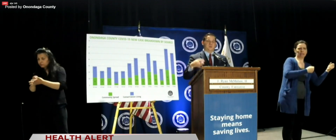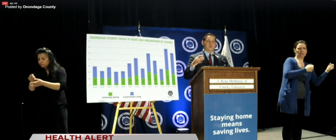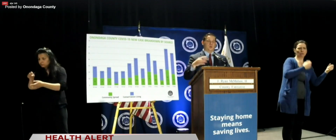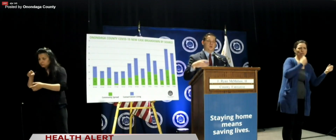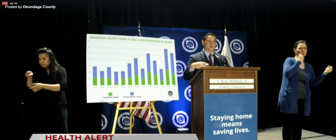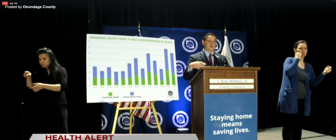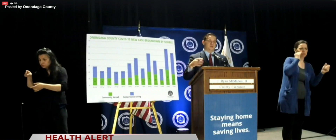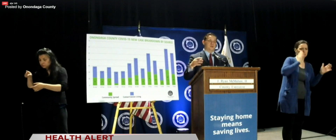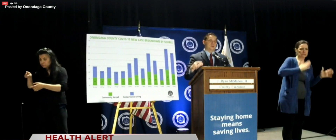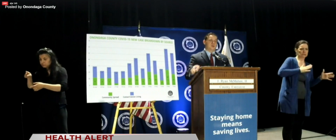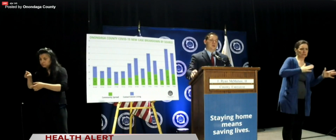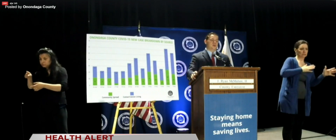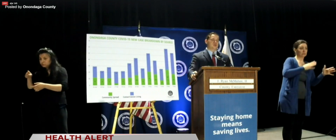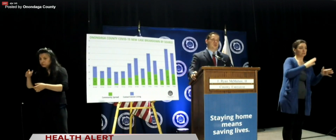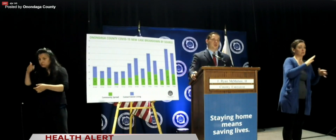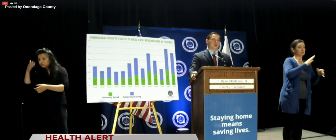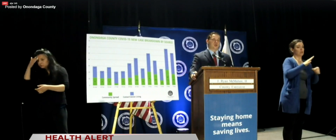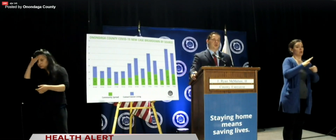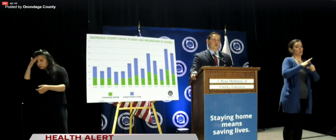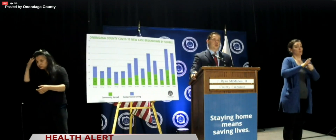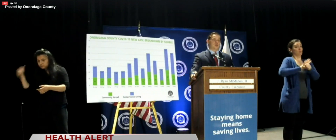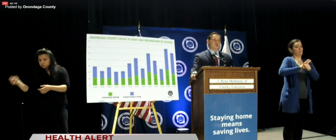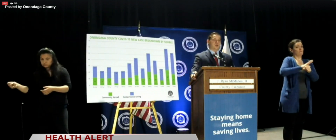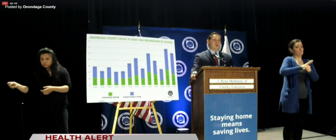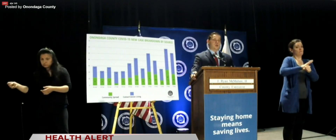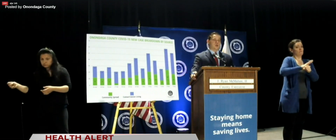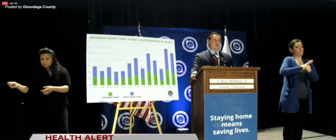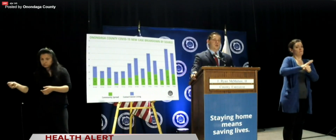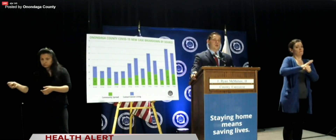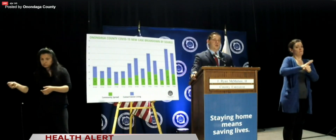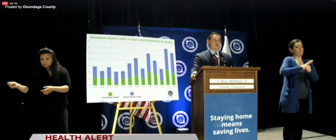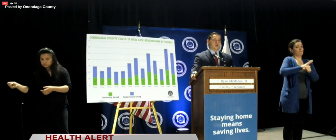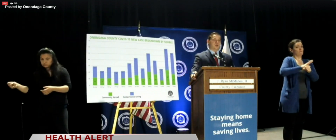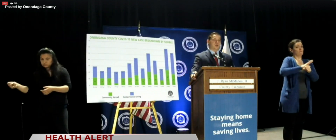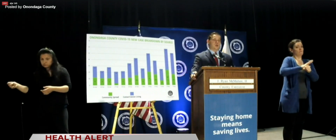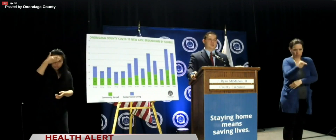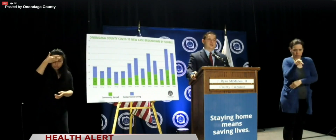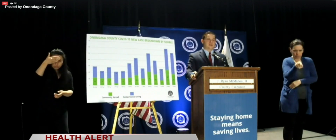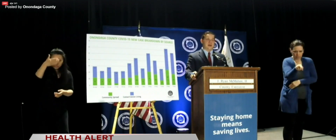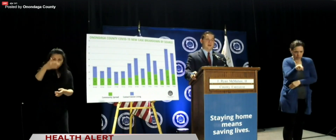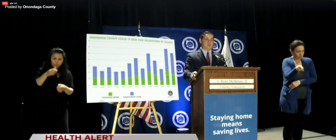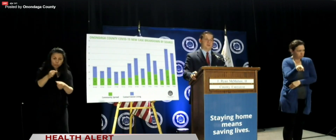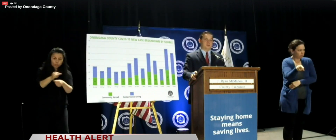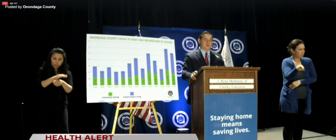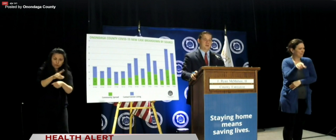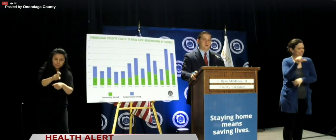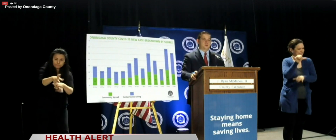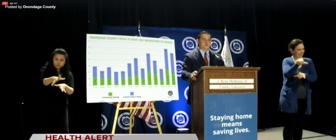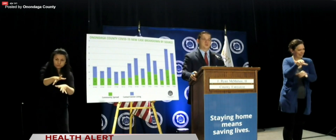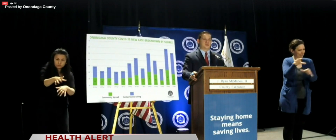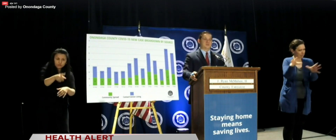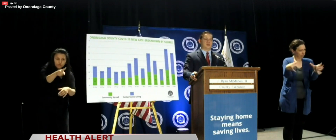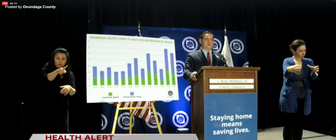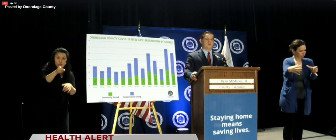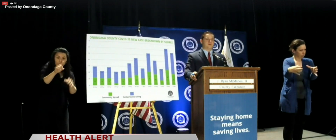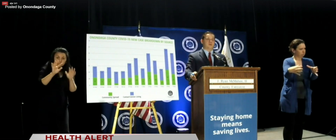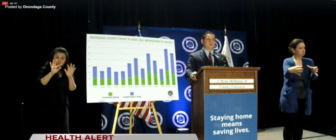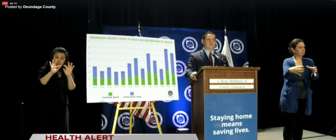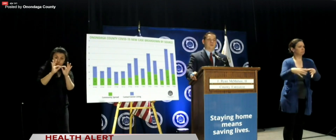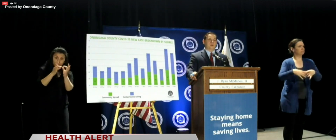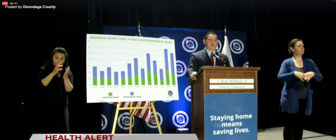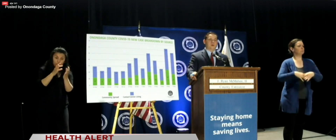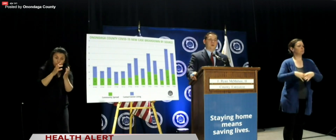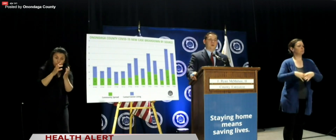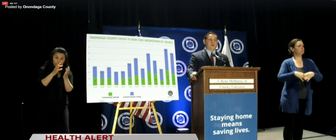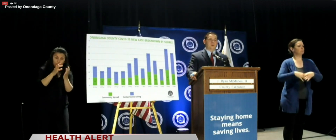type of coordination. So the good news with all this is that coordination is happening. There's a commitment from our nursing